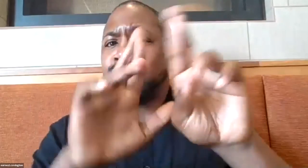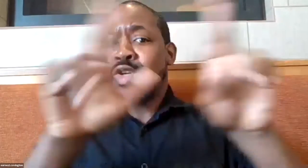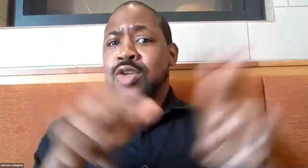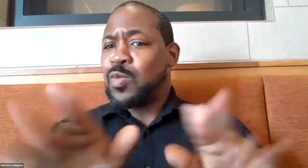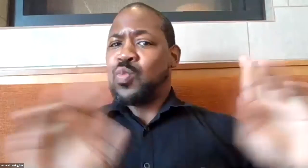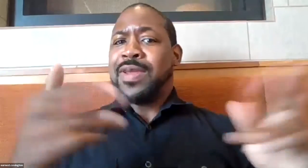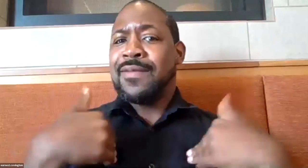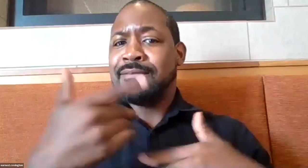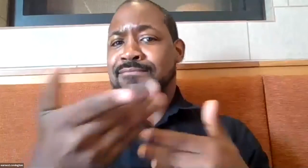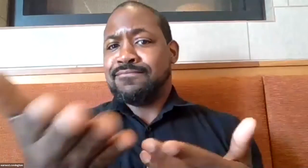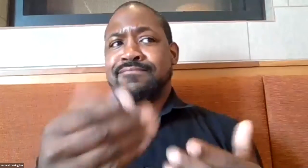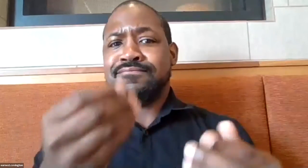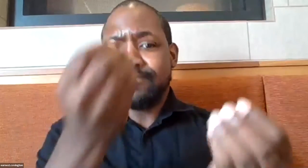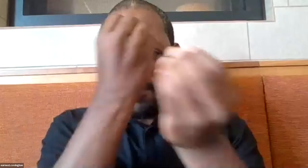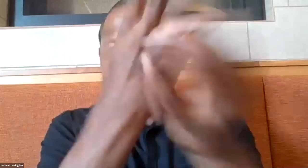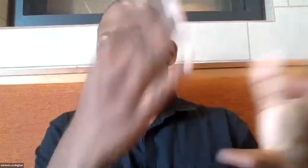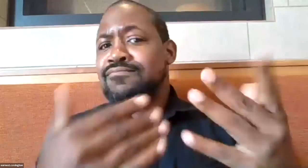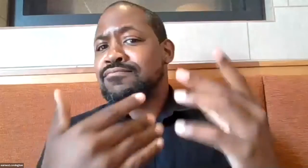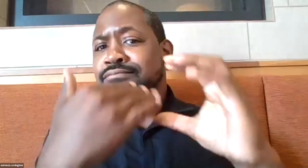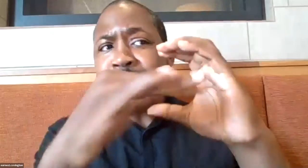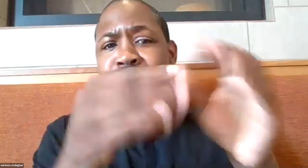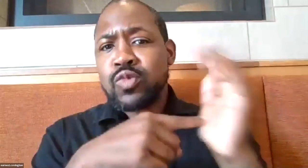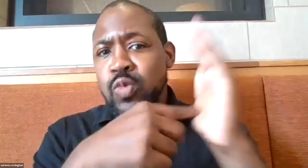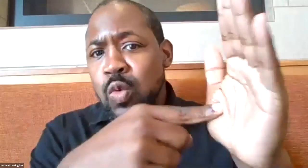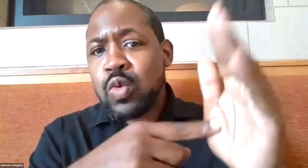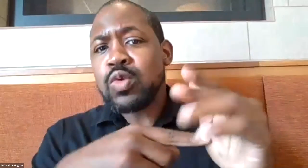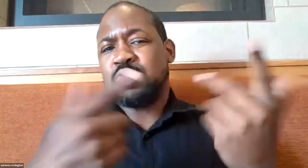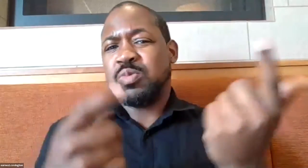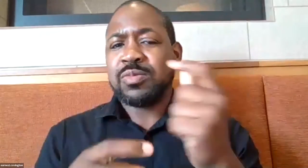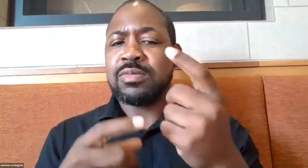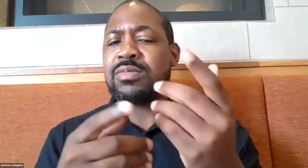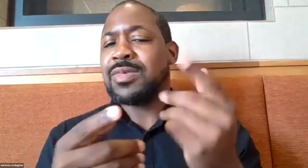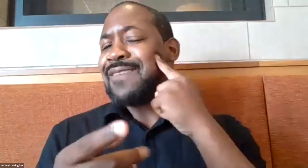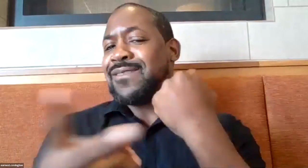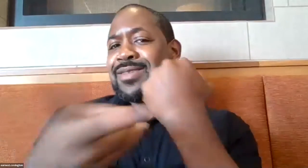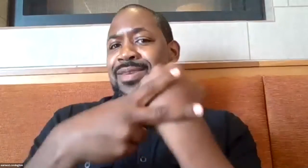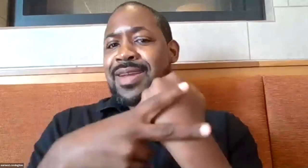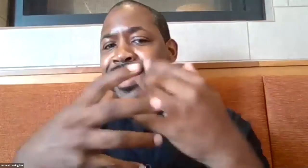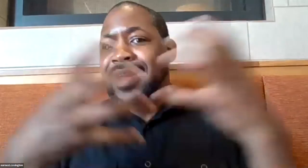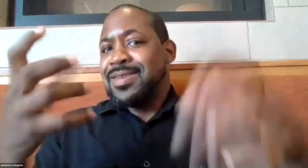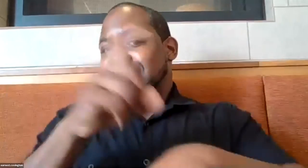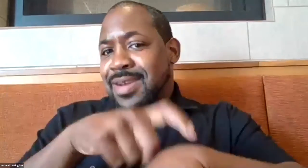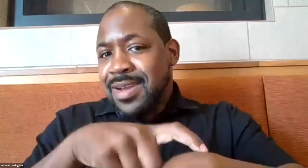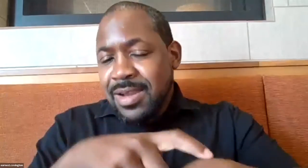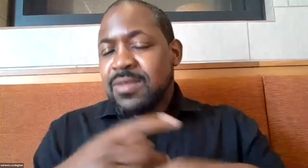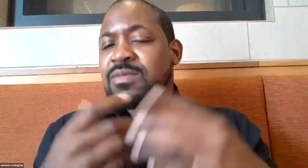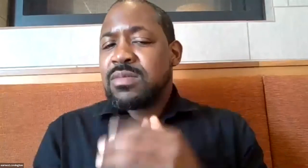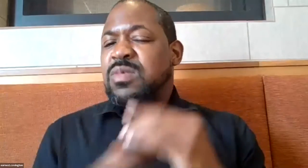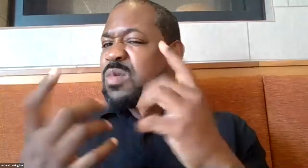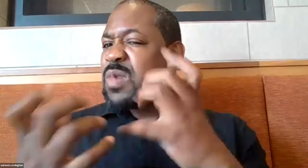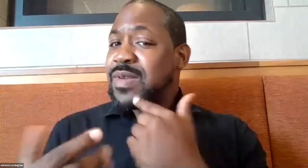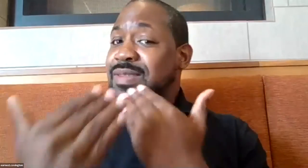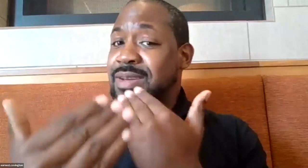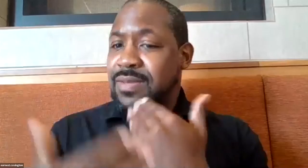the special ed and stuff like that, because they need that extra help in making the resumes and so forth. So I would like to make that website very available to all